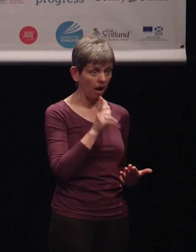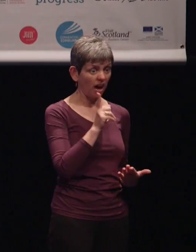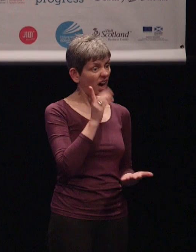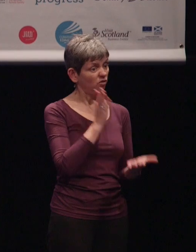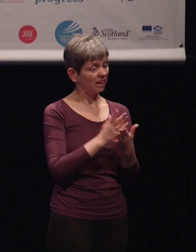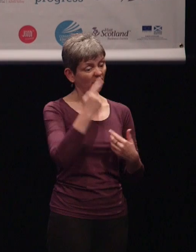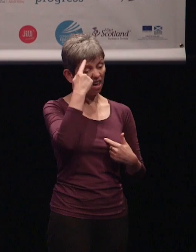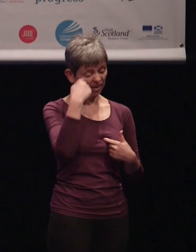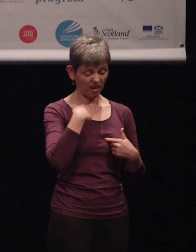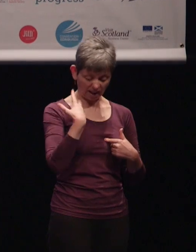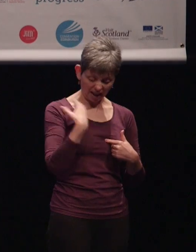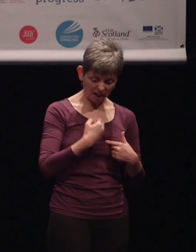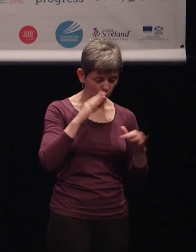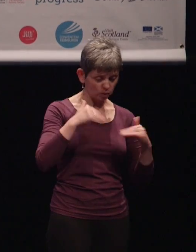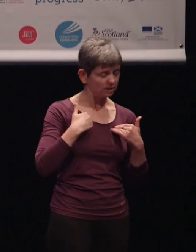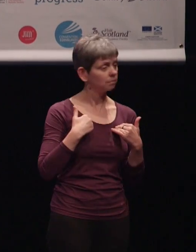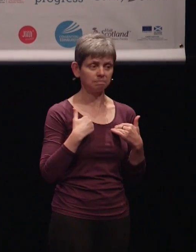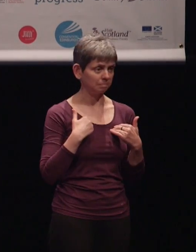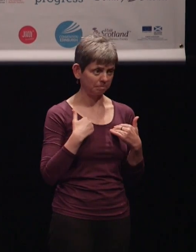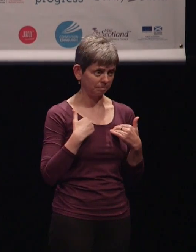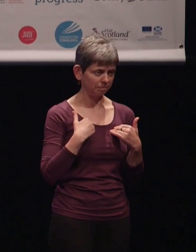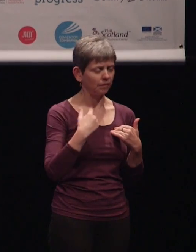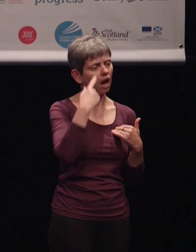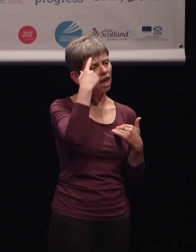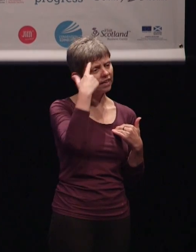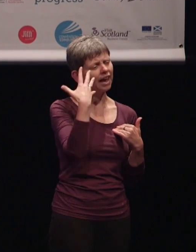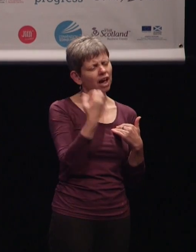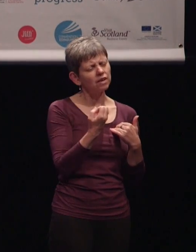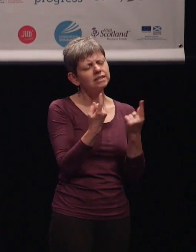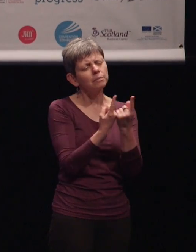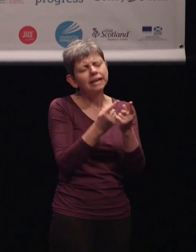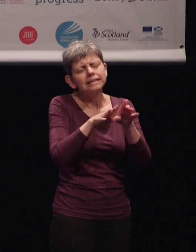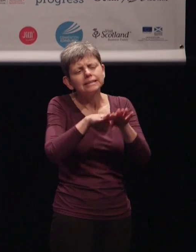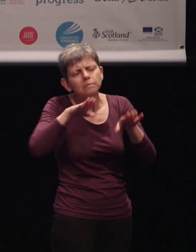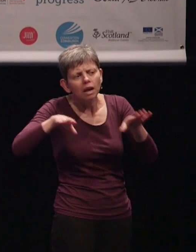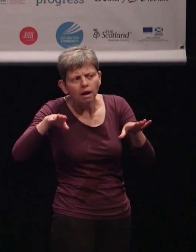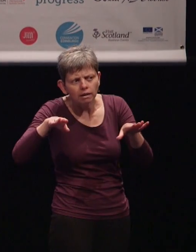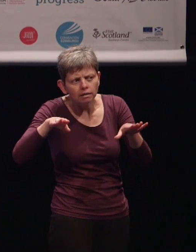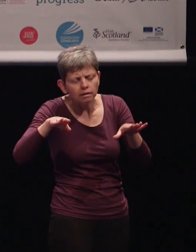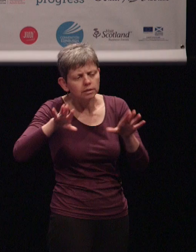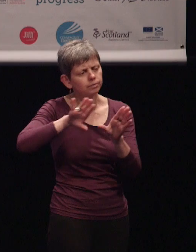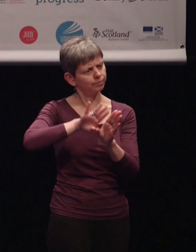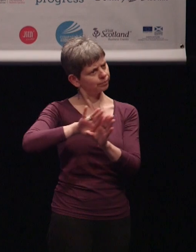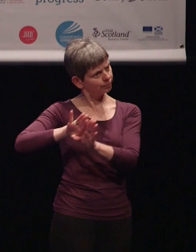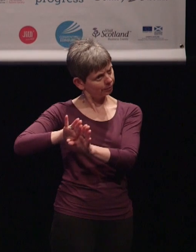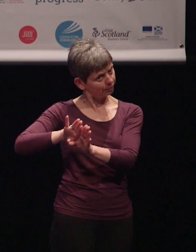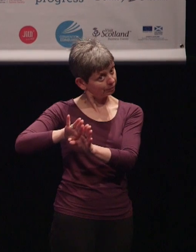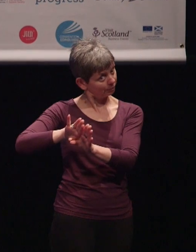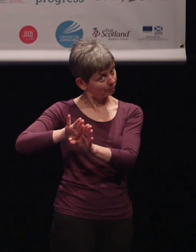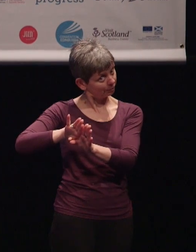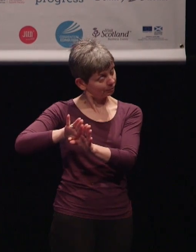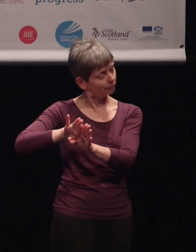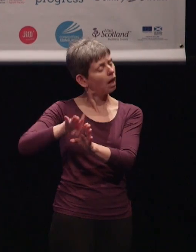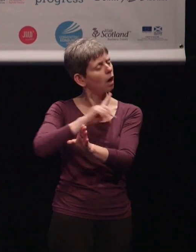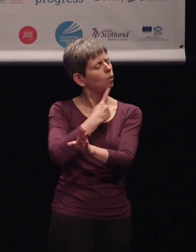had autism. I think I had something very similar to autism. And I will just leave that as a cliffhanger, and I will